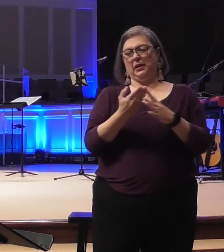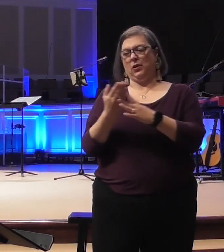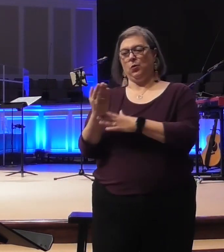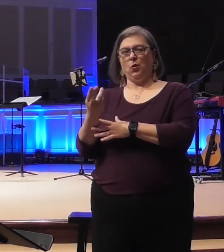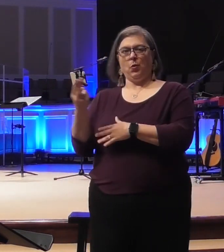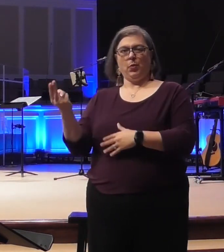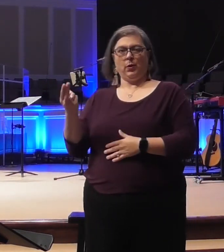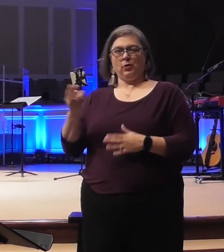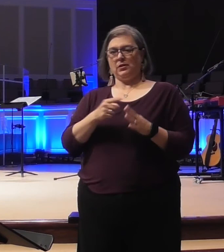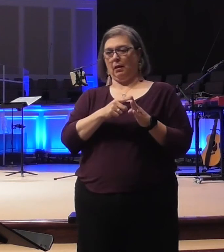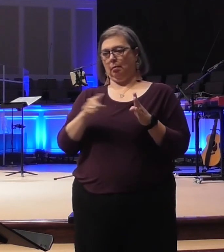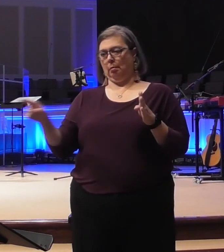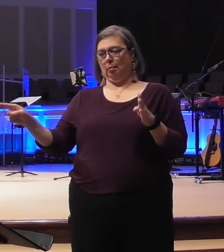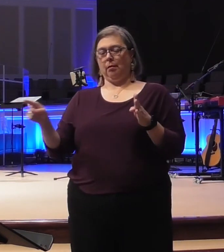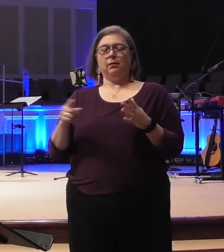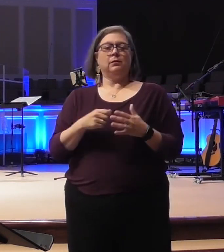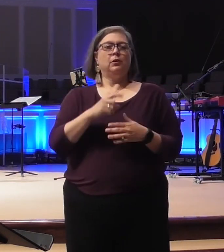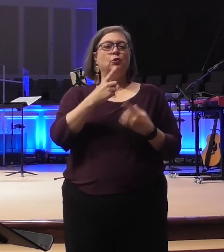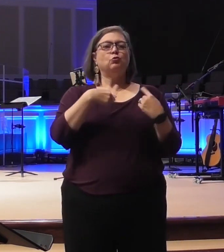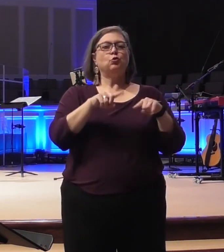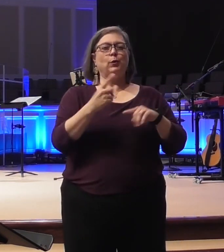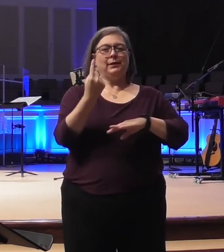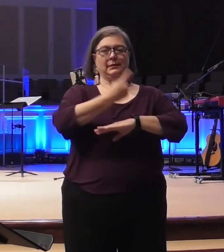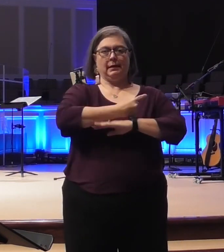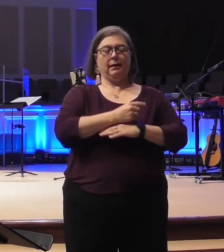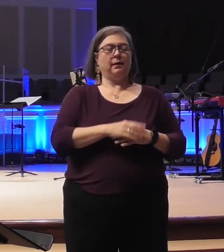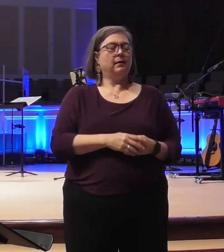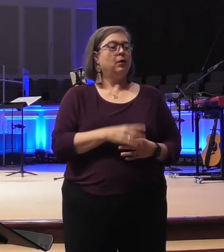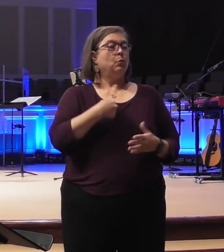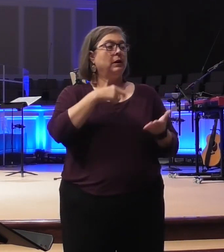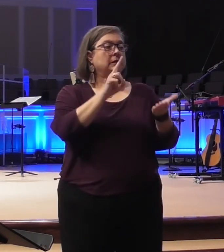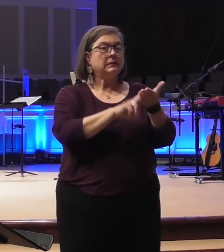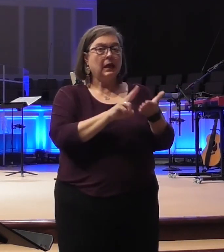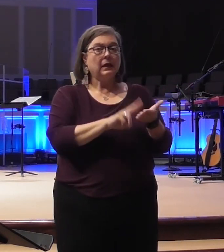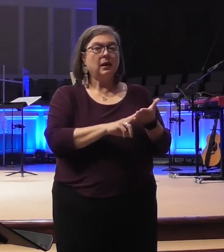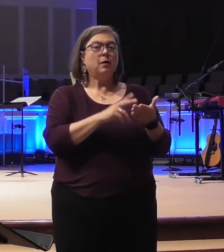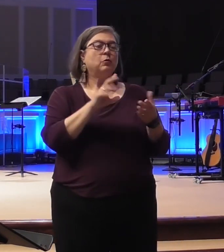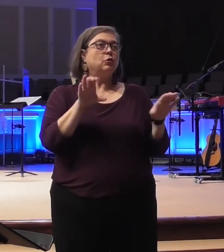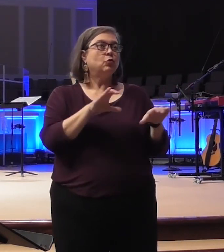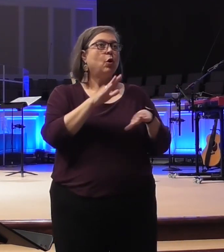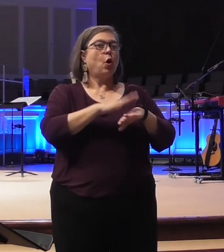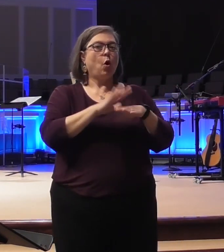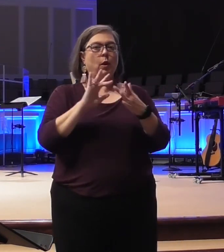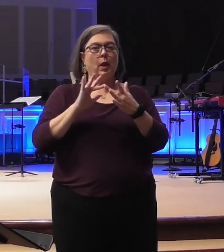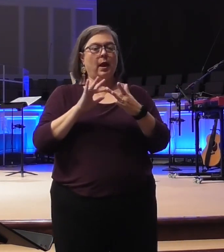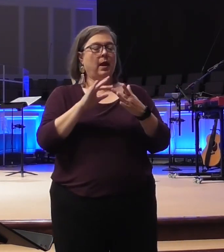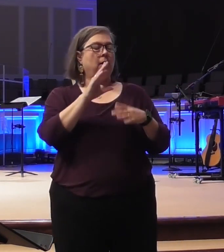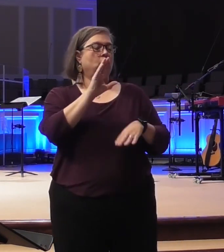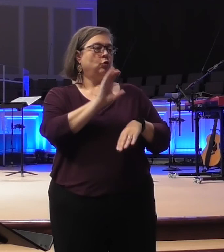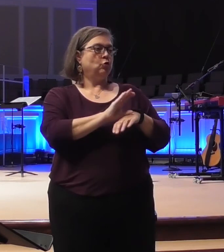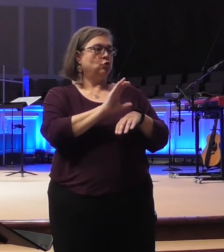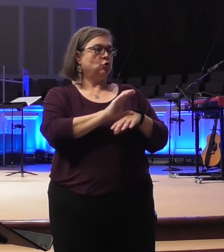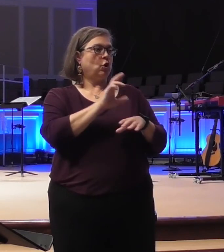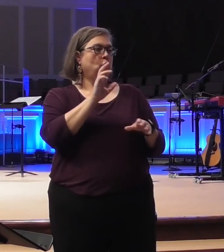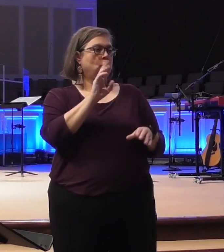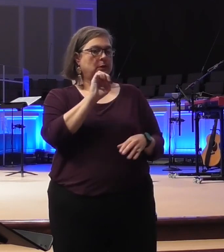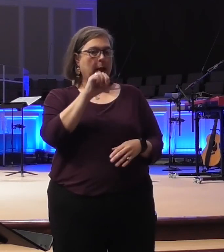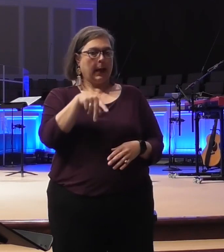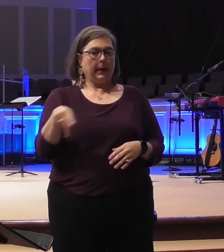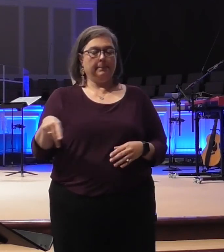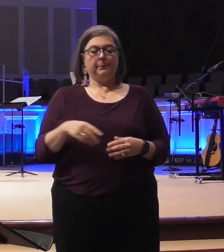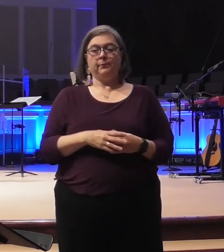through Thursday during the day. But we're still signing up. You can do that on the church app and online as well. And we continue to take up our